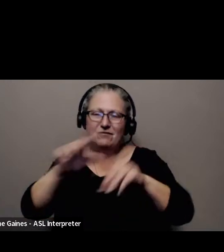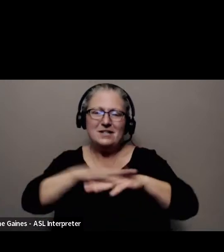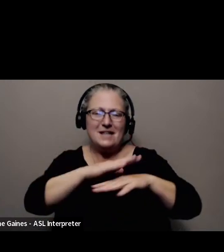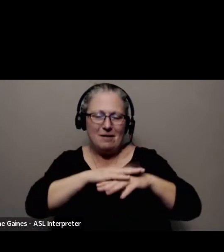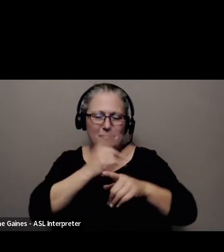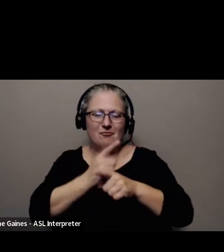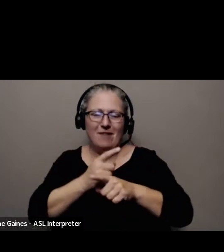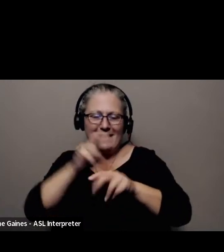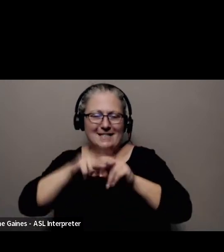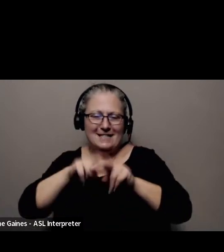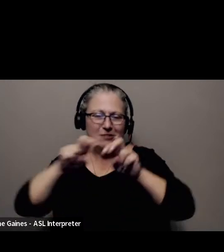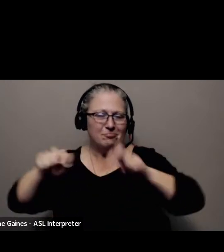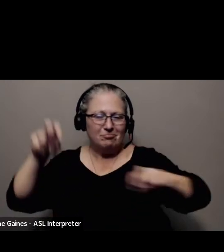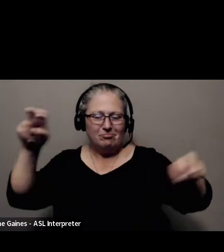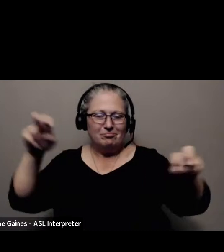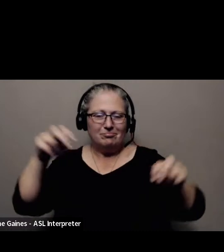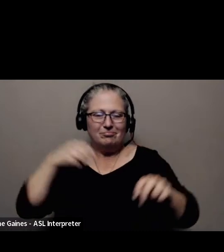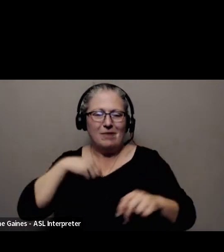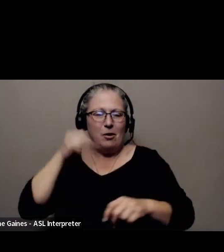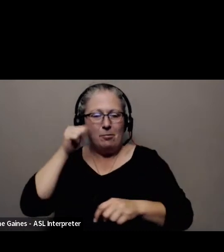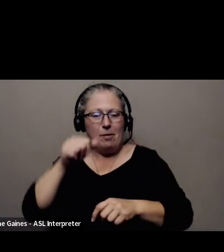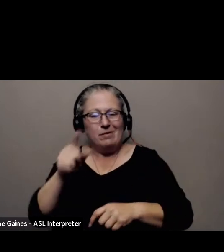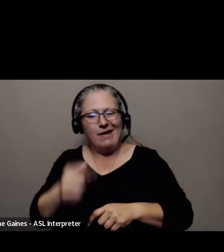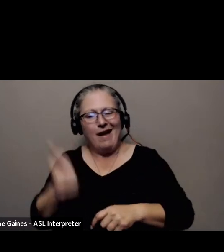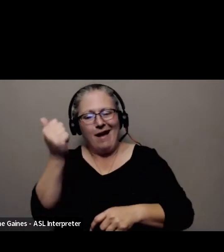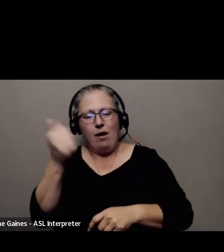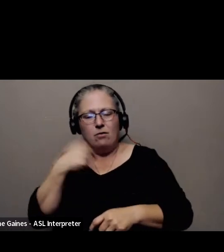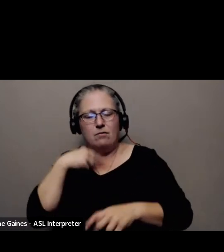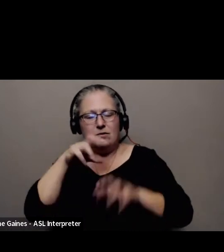Yeah. I ousted somebody from my table. Sorry, Jennifer.